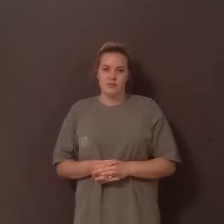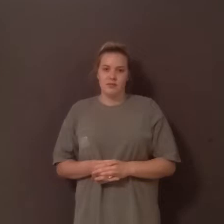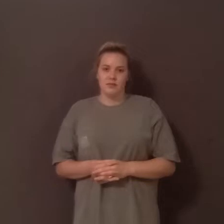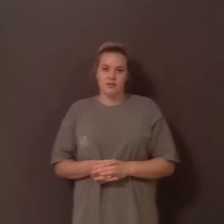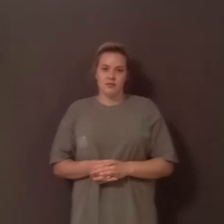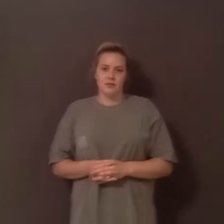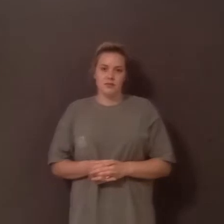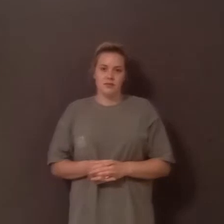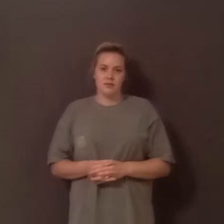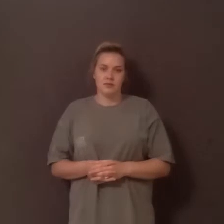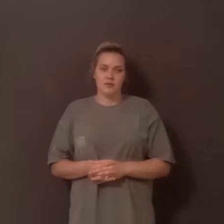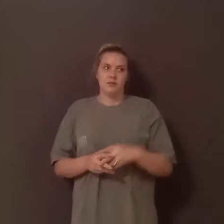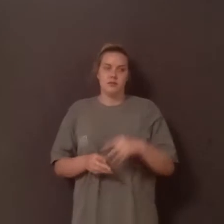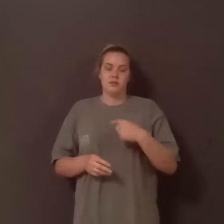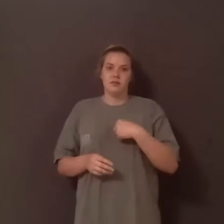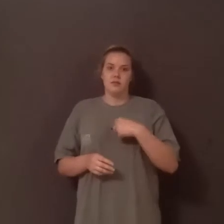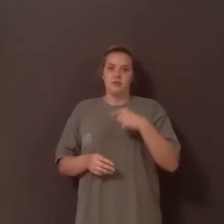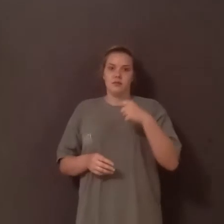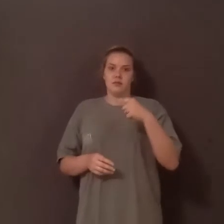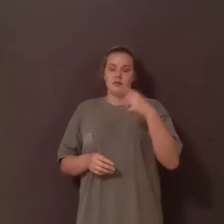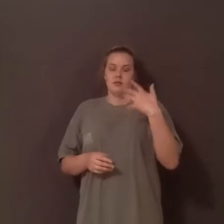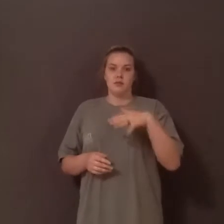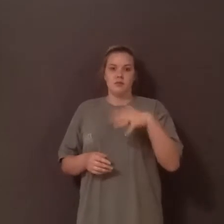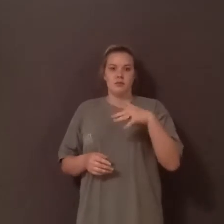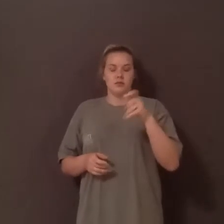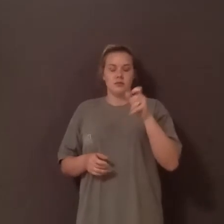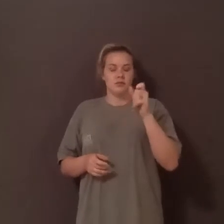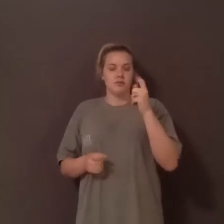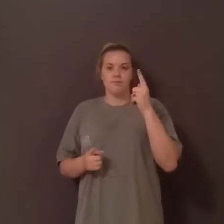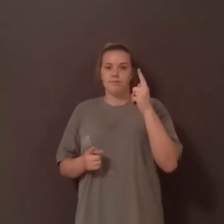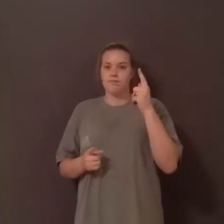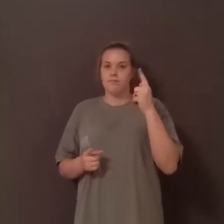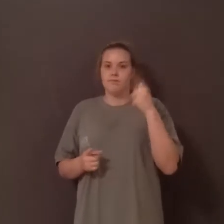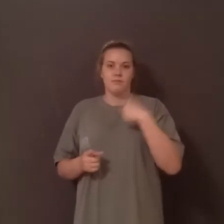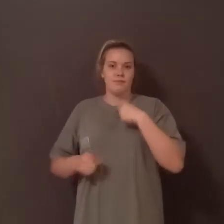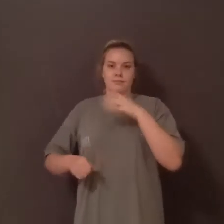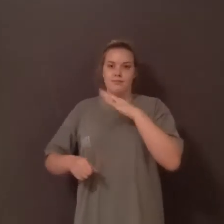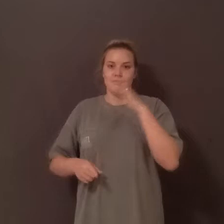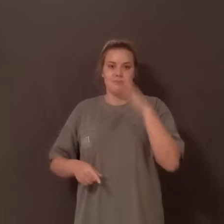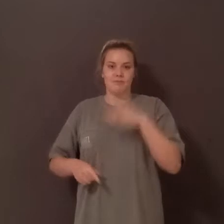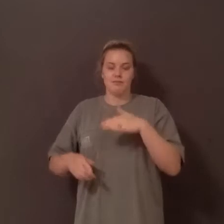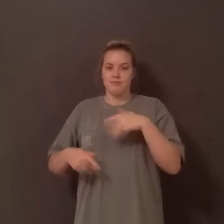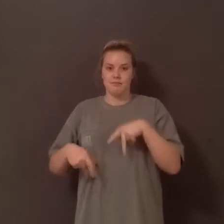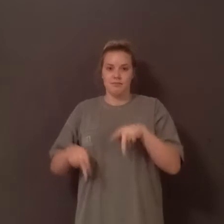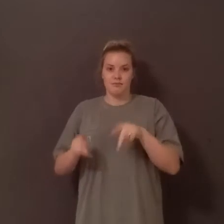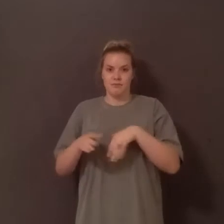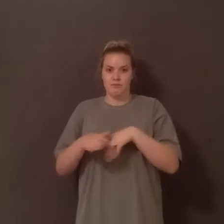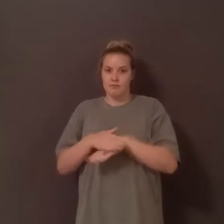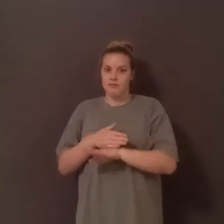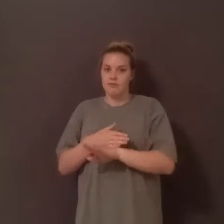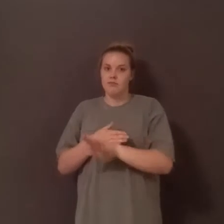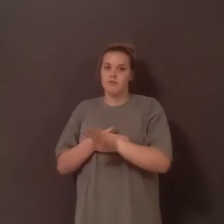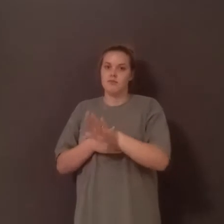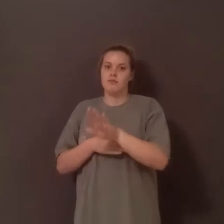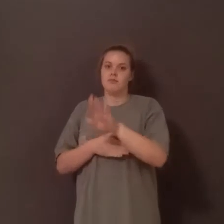Gradually I realized they were never going to let me in. But inspired by their religious filmmaking, I